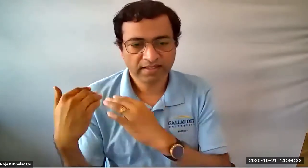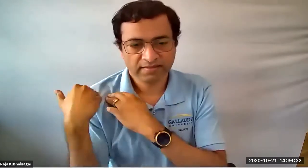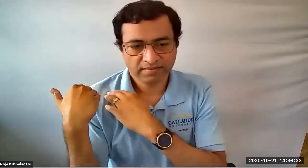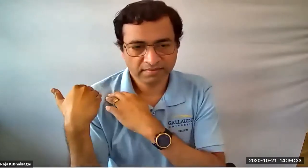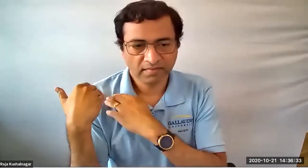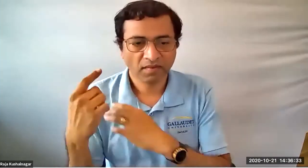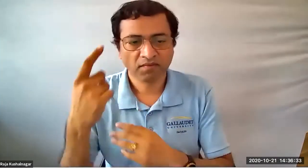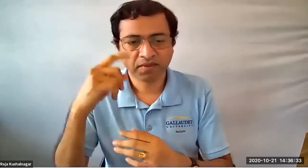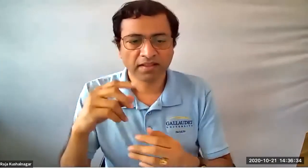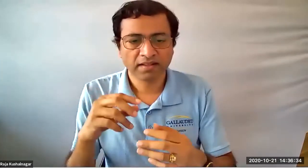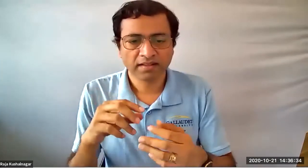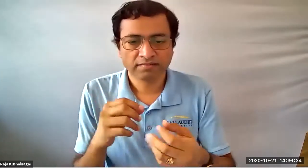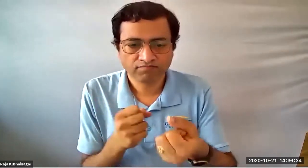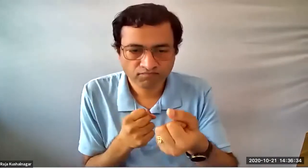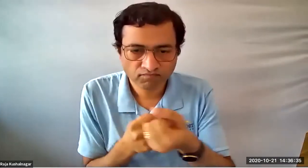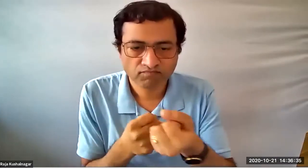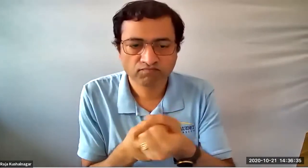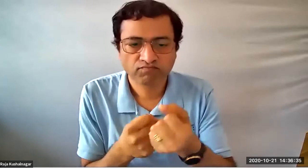program.